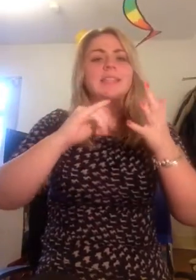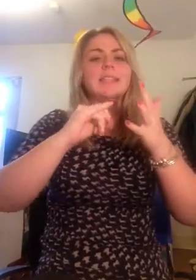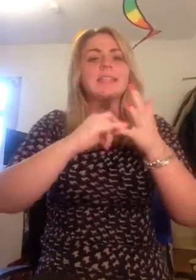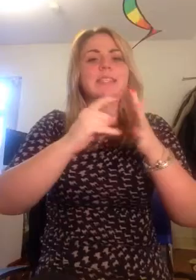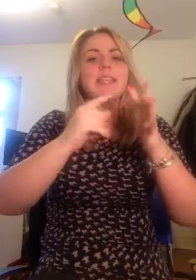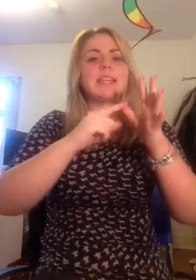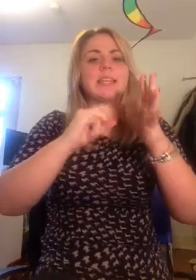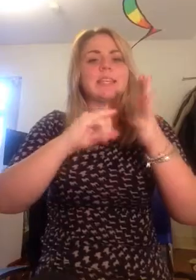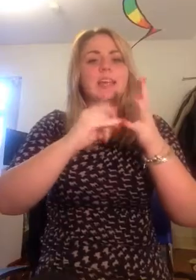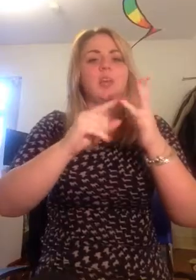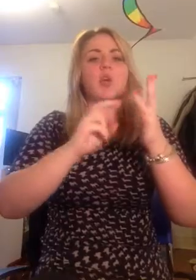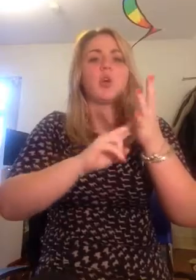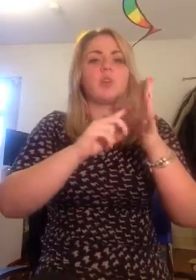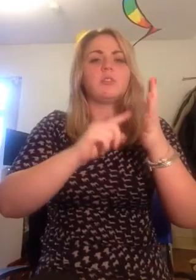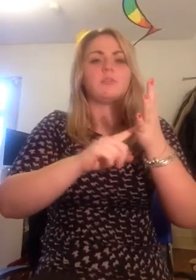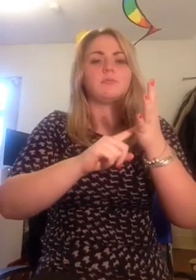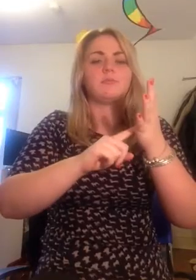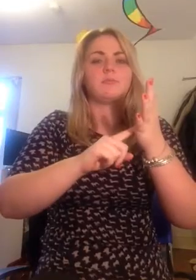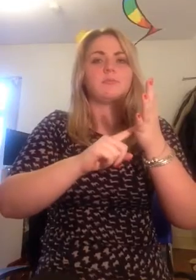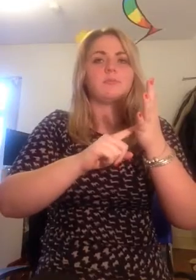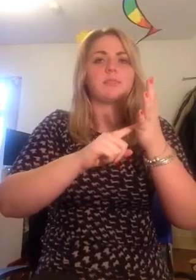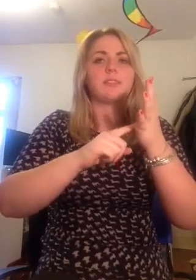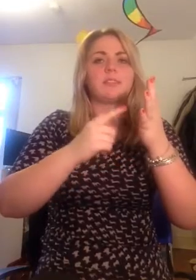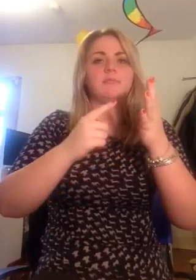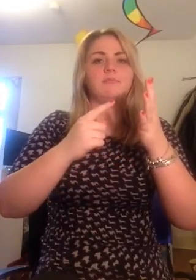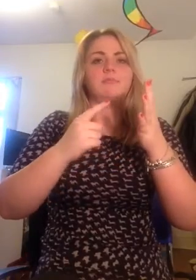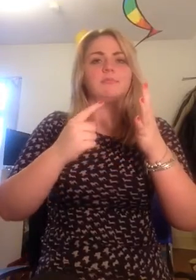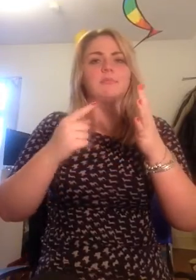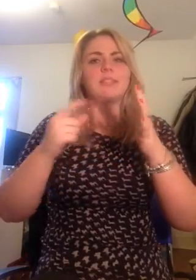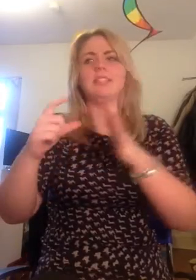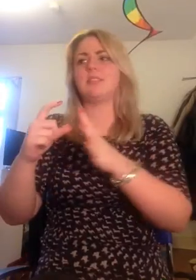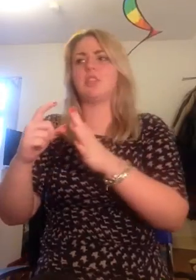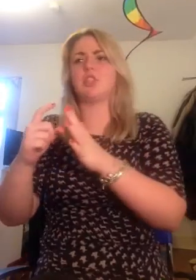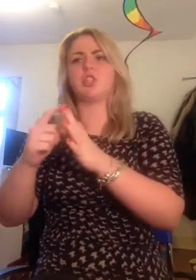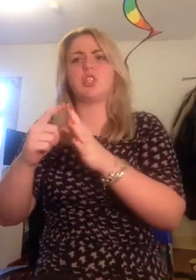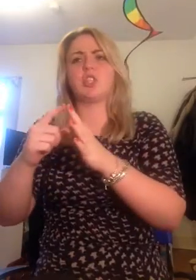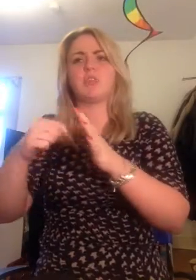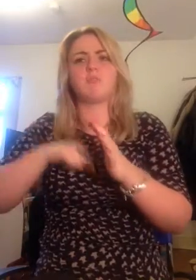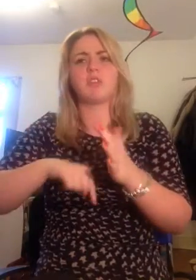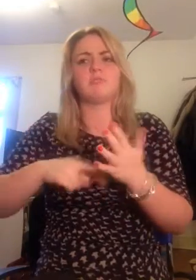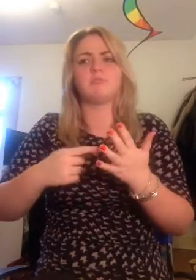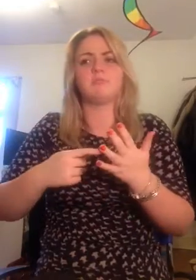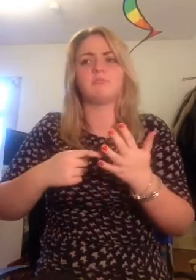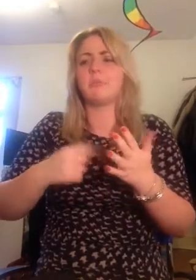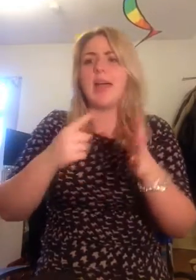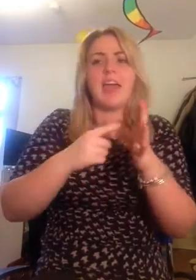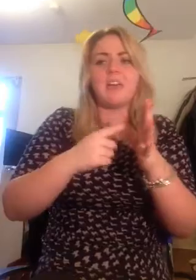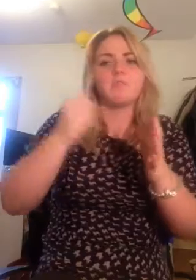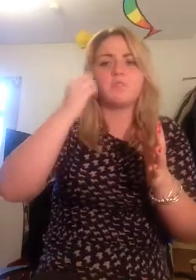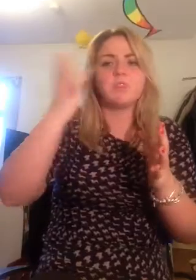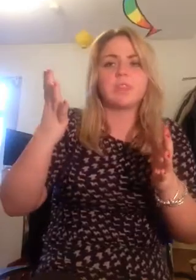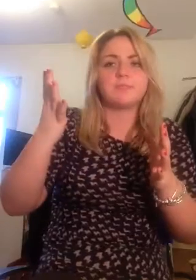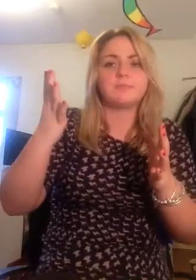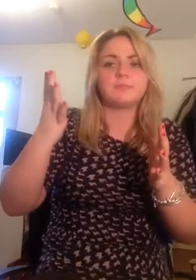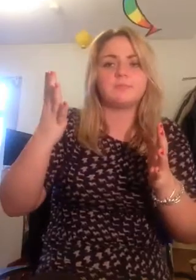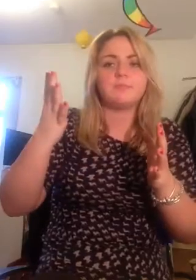either. But it's down to a lack of vitamin D apparently, isn't it? Which is That's what right. you generally get from the sun's rays to